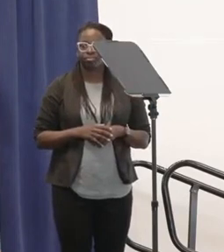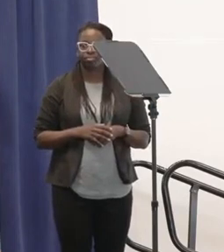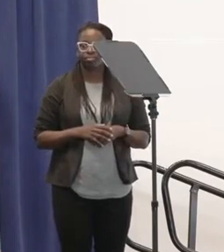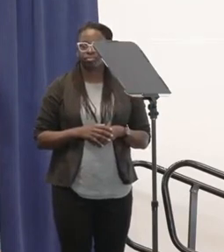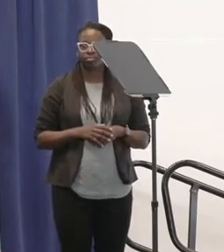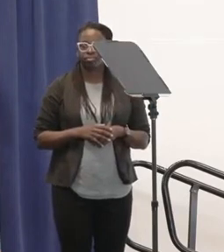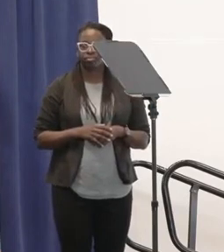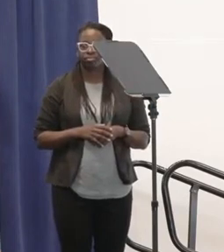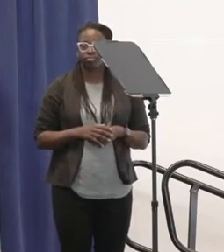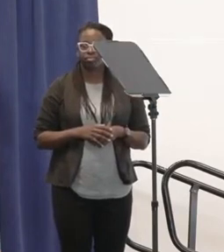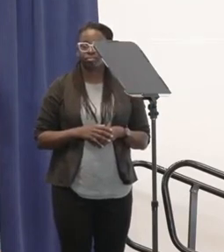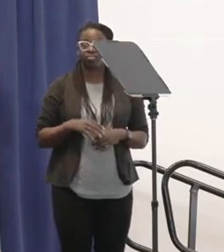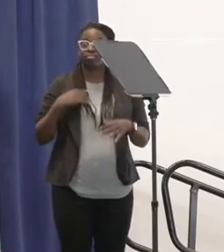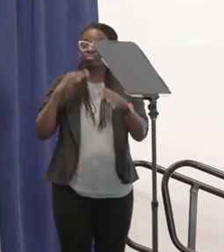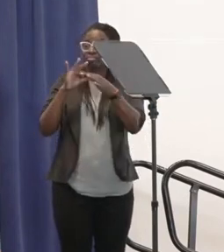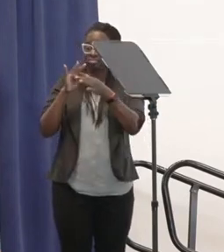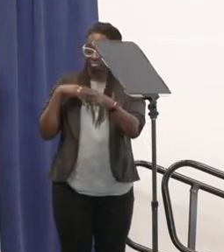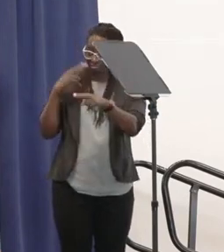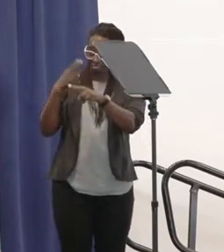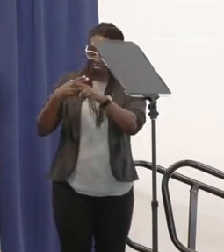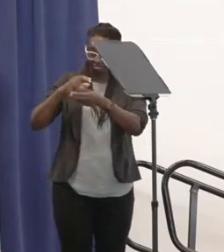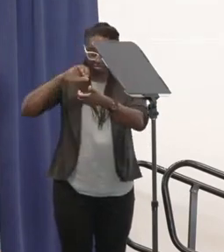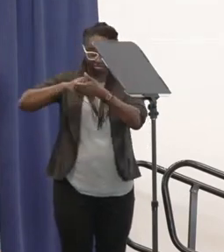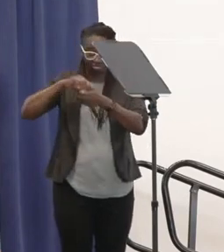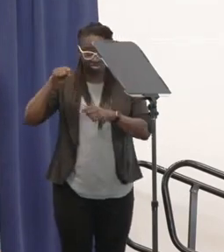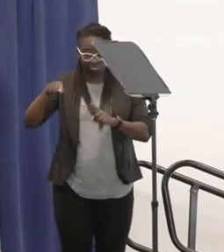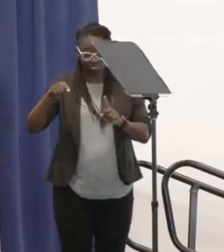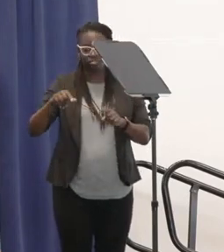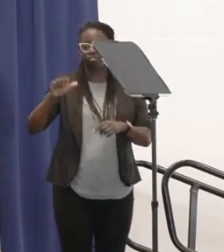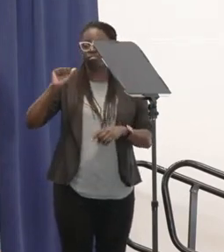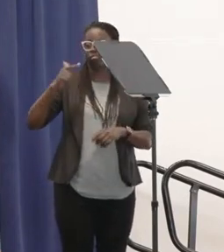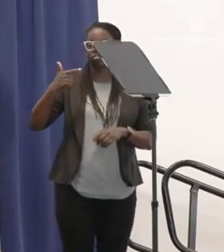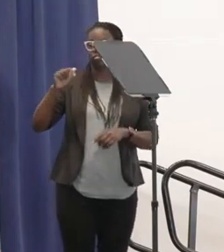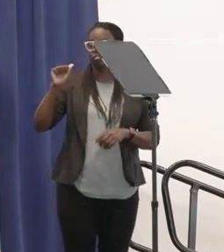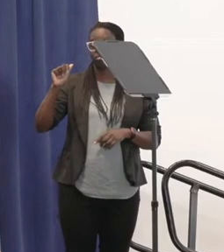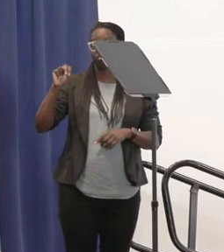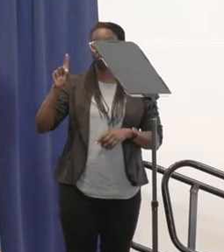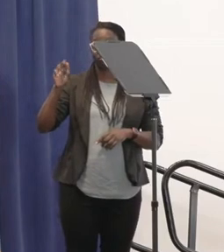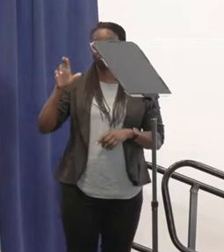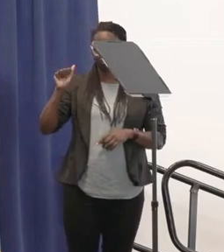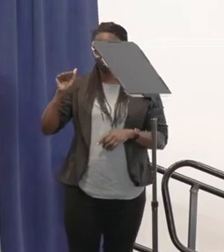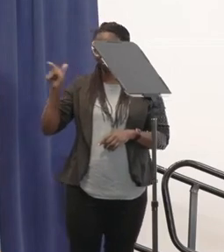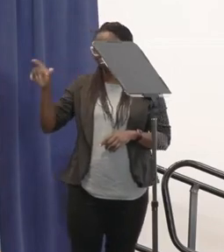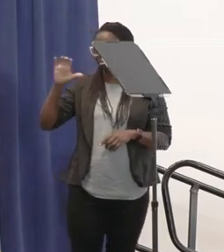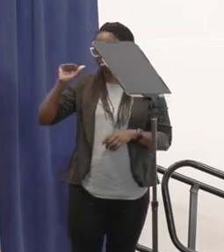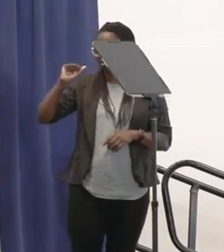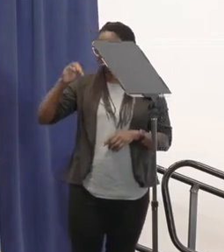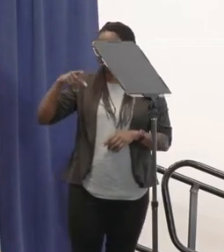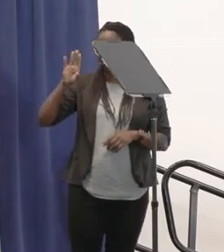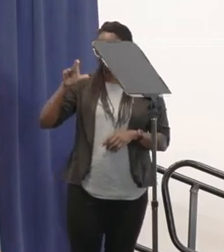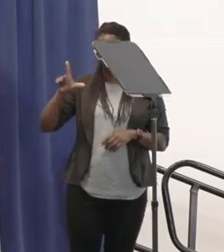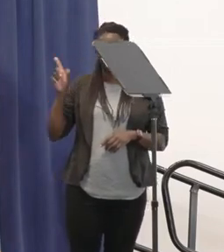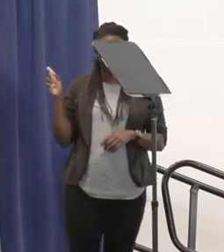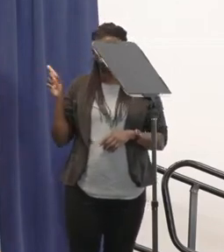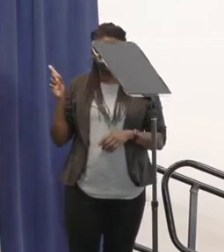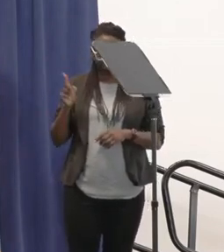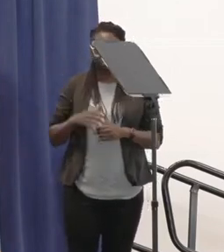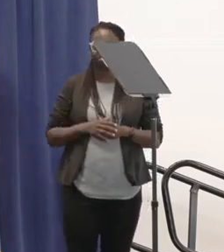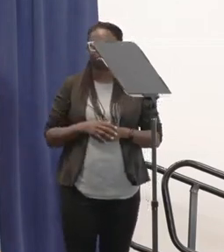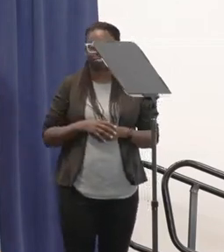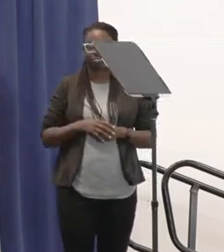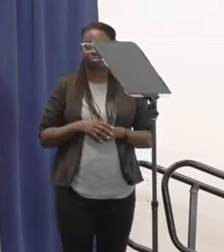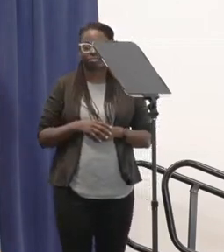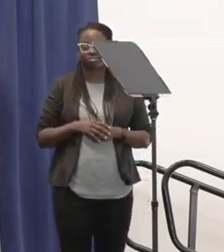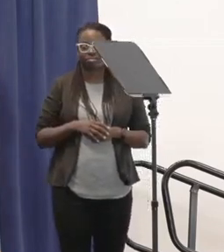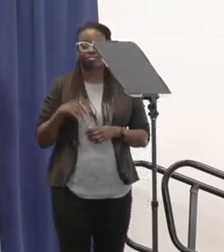partner on this cause than Attorney General Andrea Campbell. I've had the opportunity now to work alongside her and her team for the last